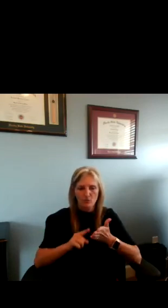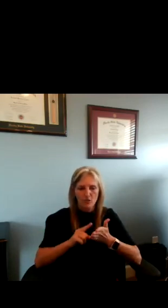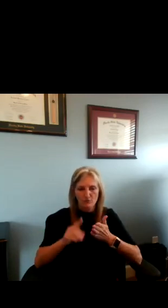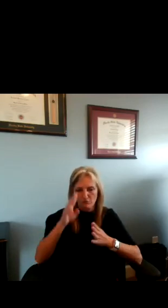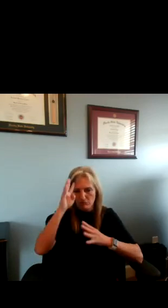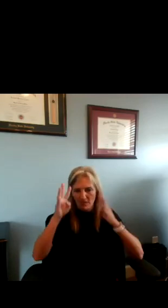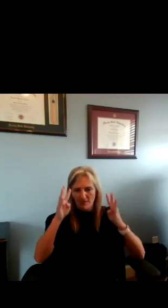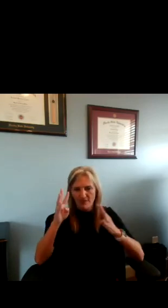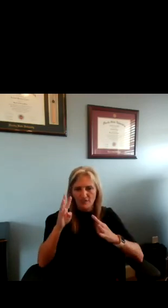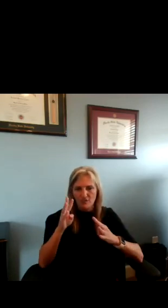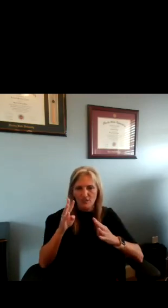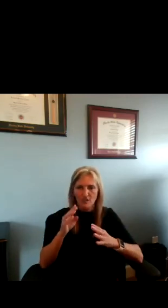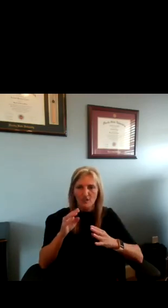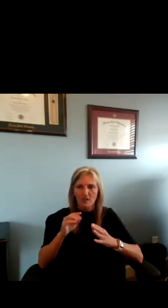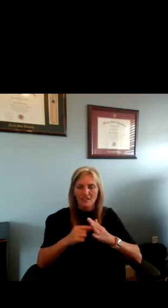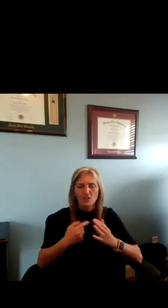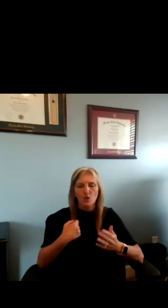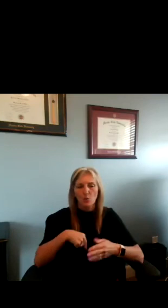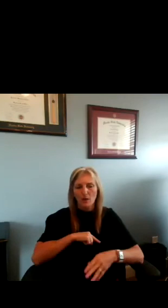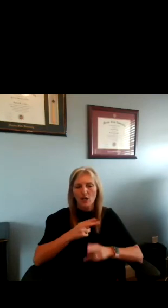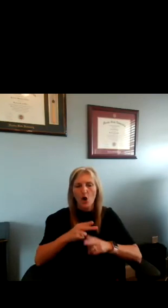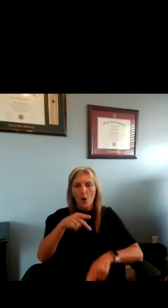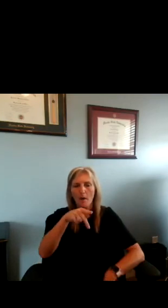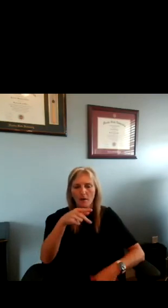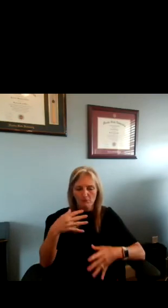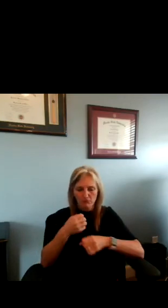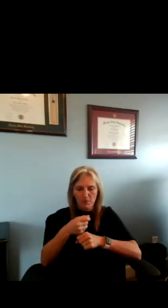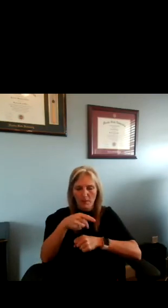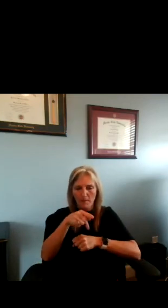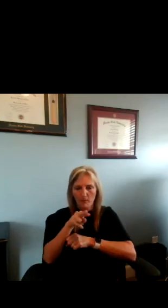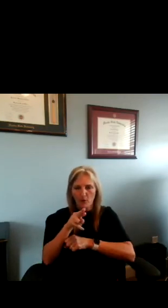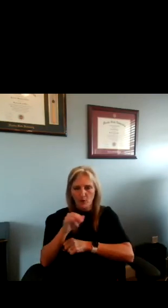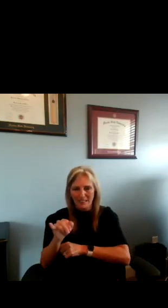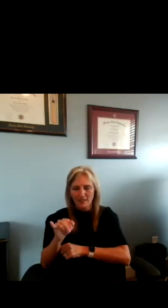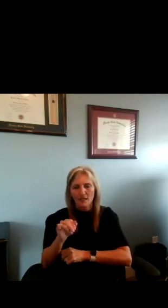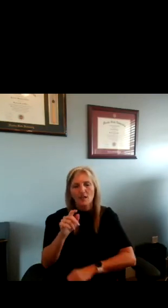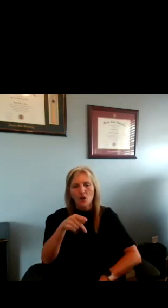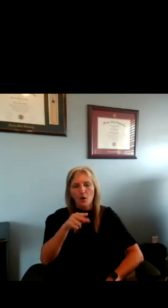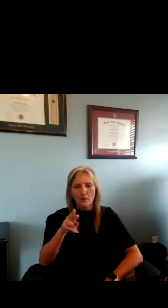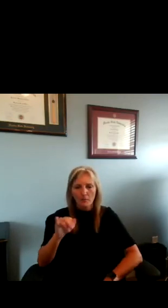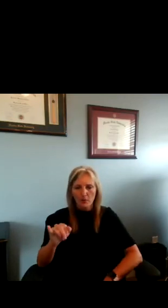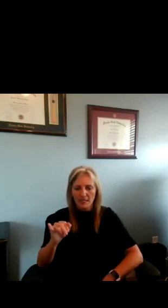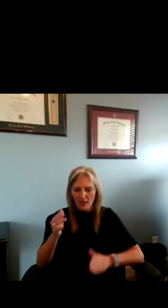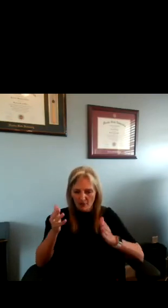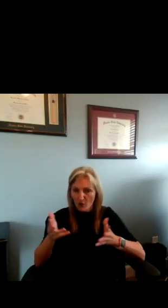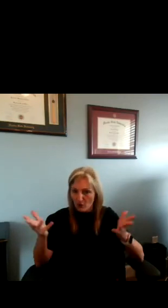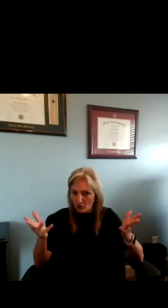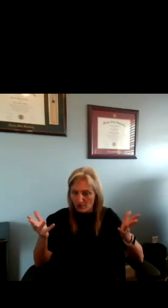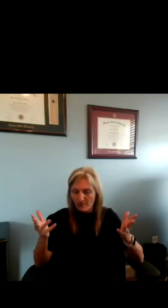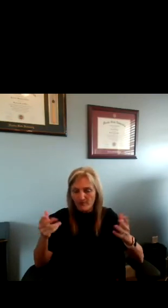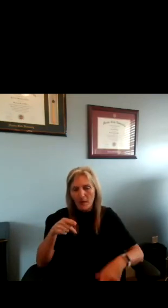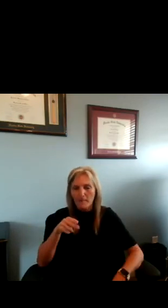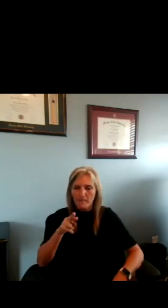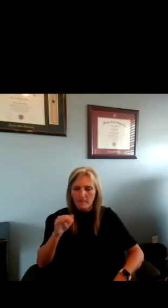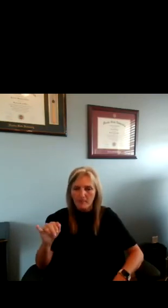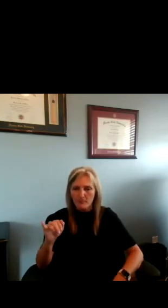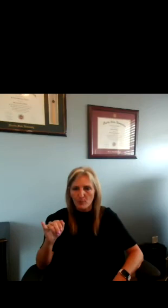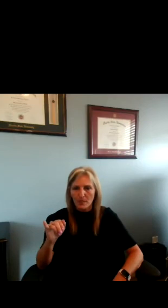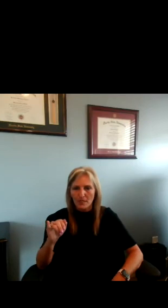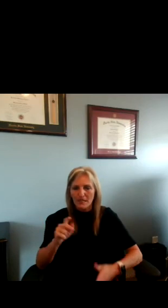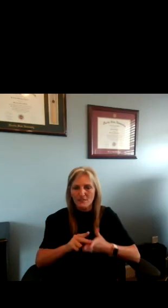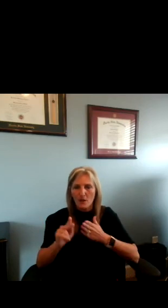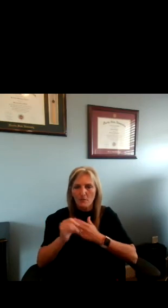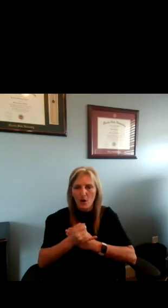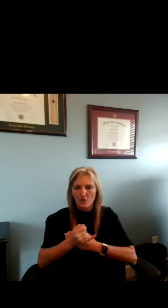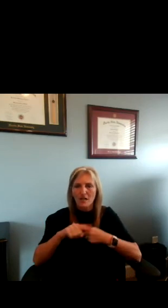Initiative, or what we call PRI for short. And our focus on PRI is pretty clear and straightforward. PRI is a project